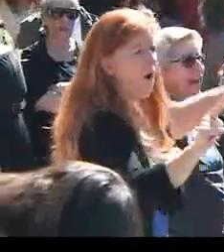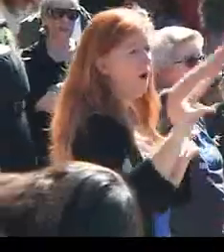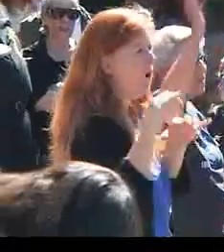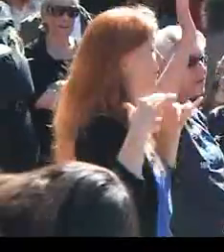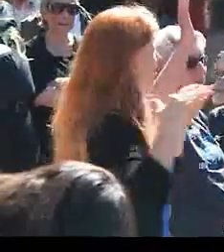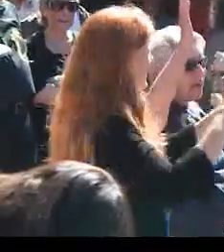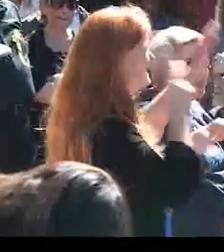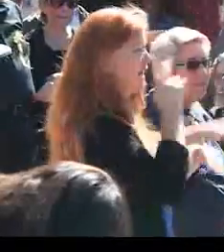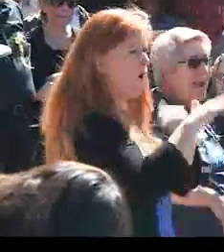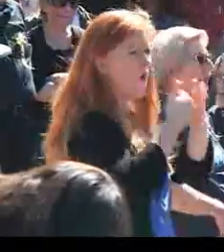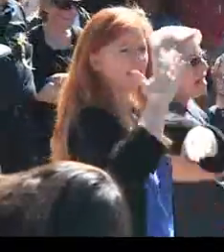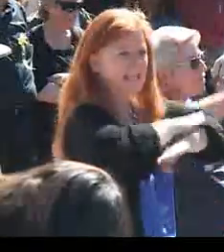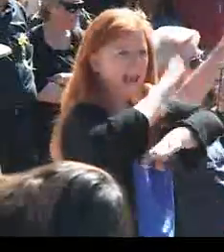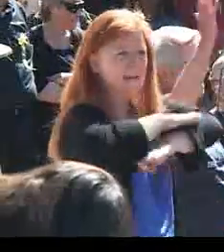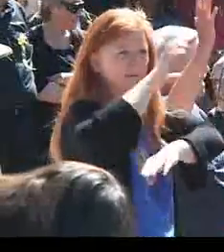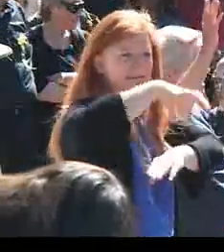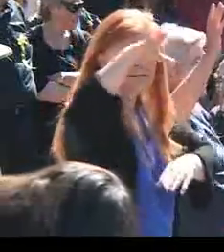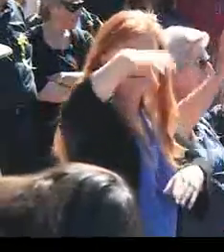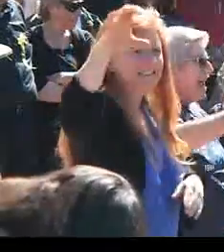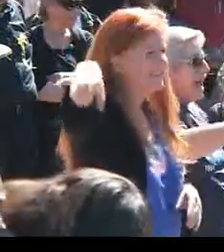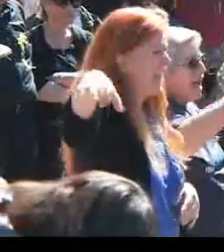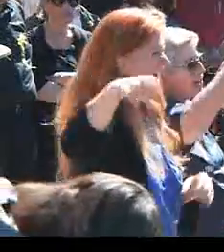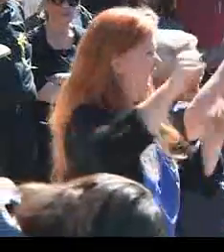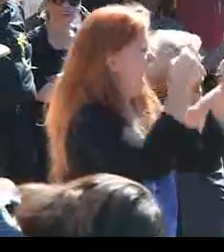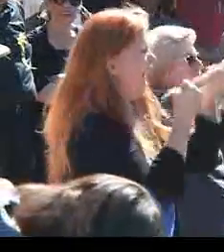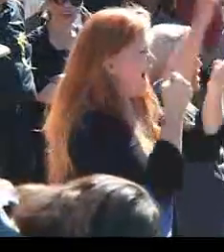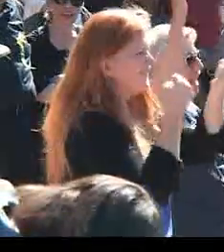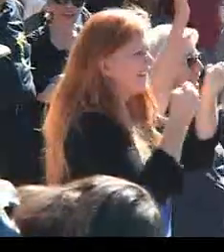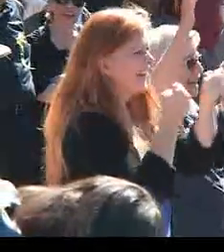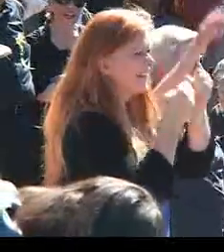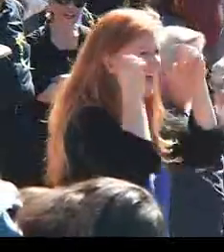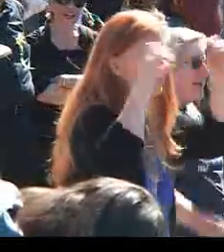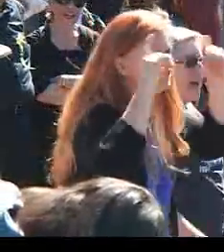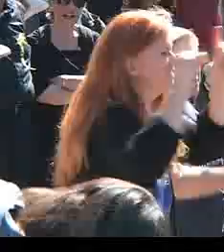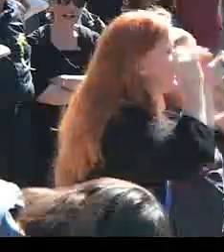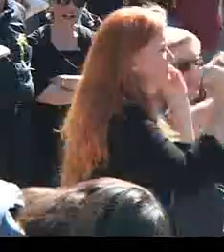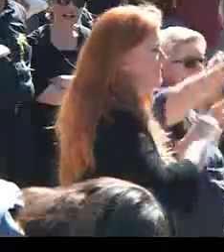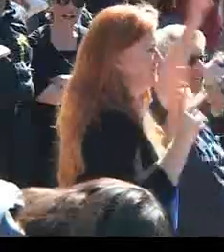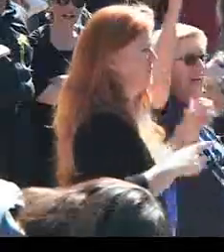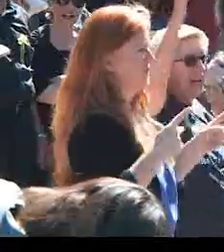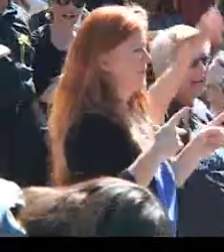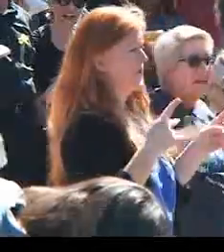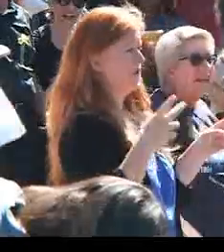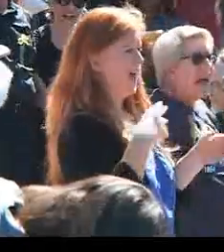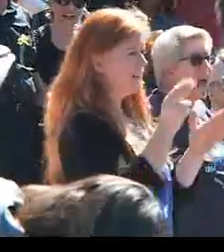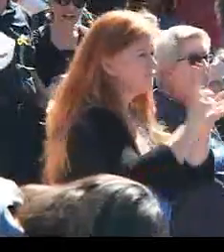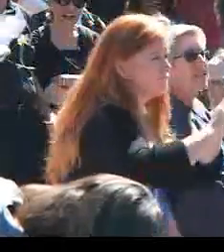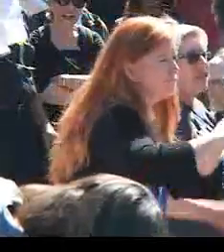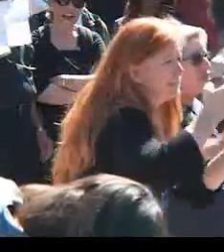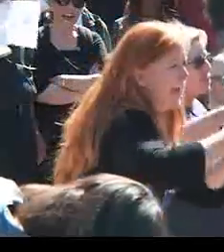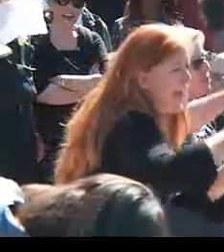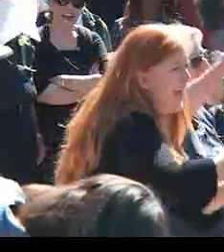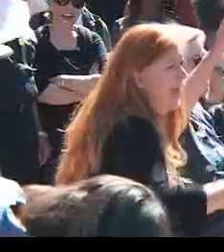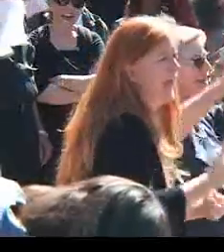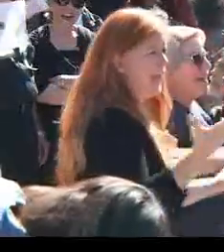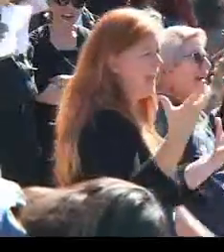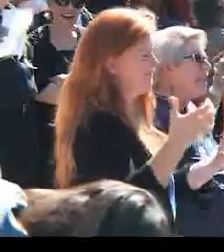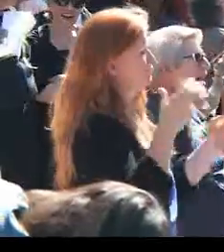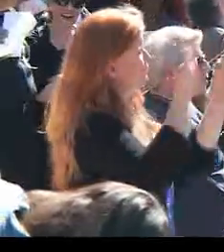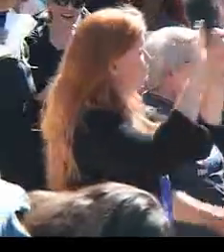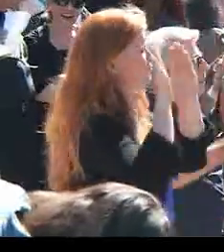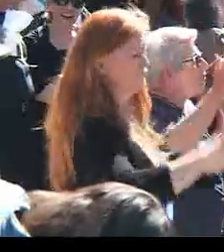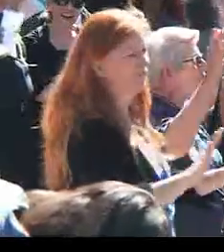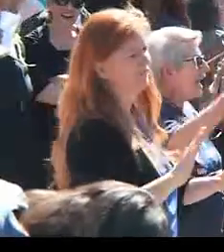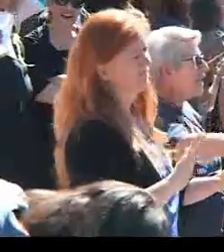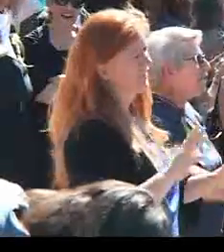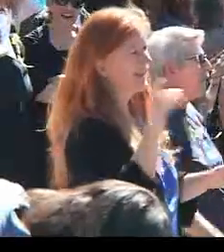of those tables up, advocating and educating and petitioning. And it's just terrific. And